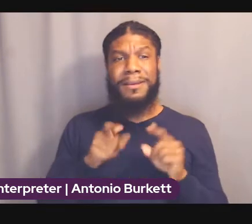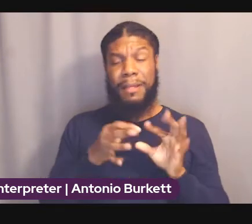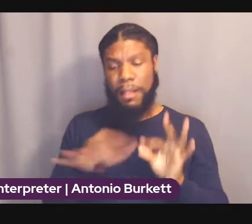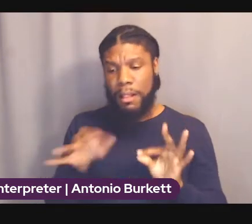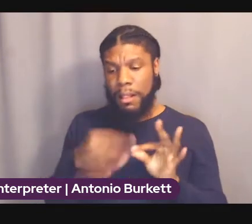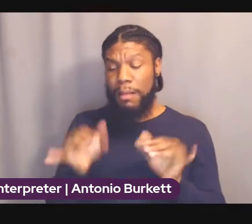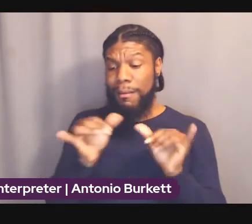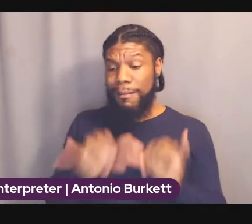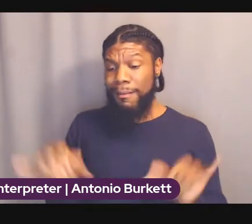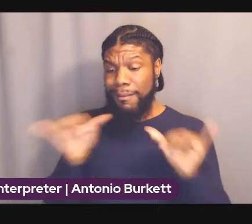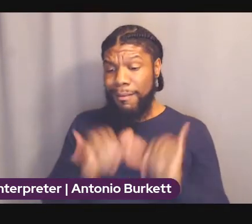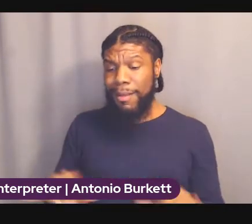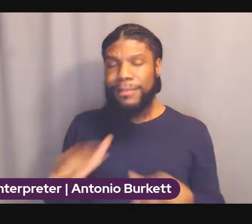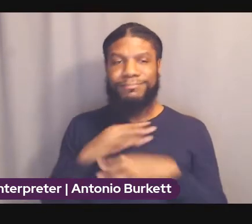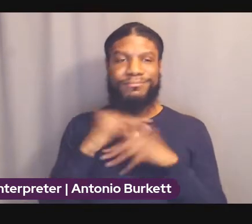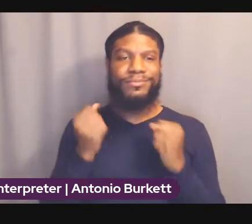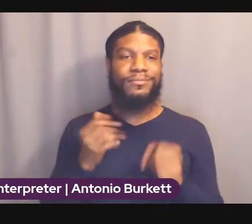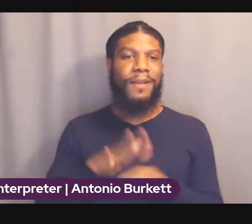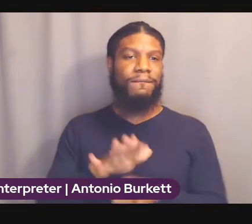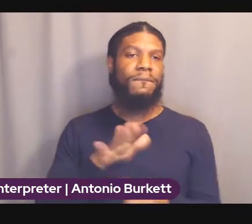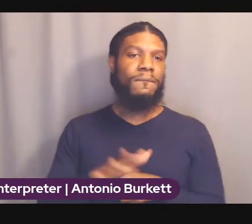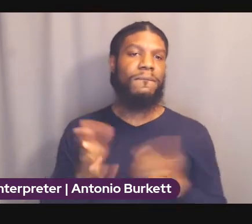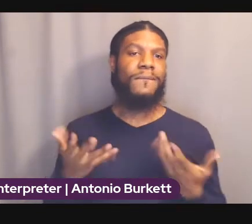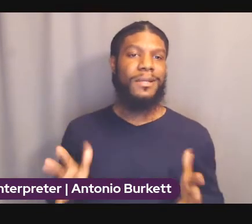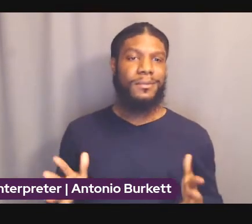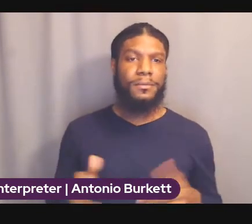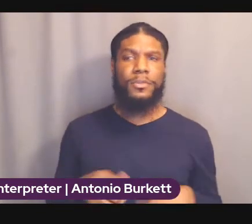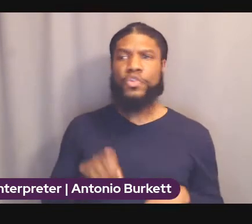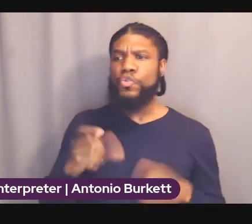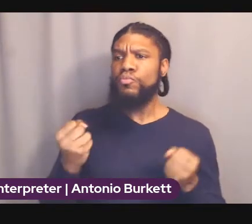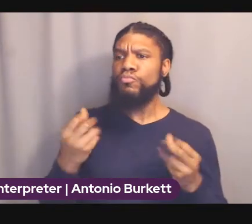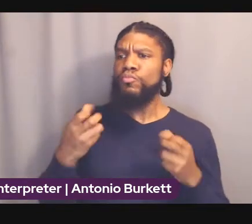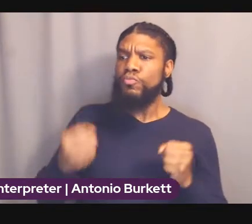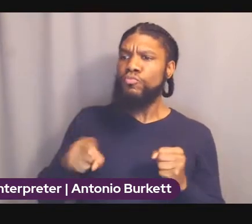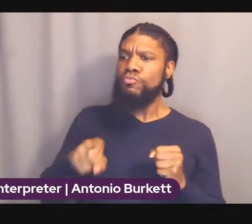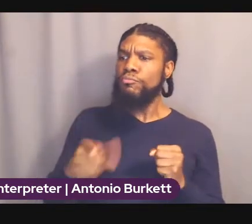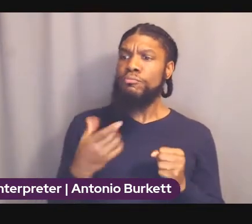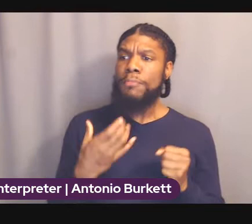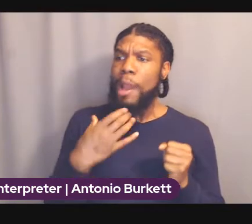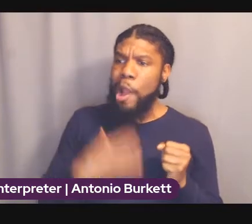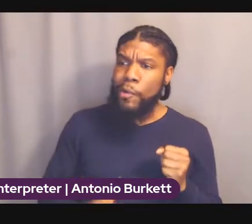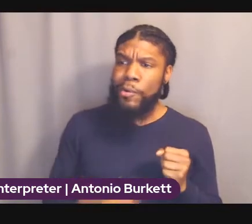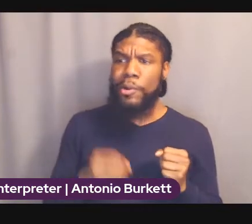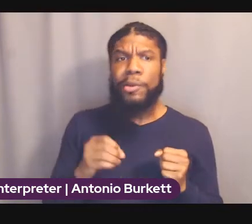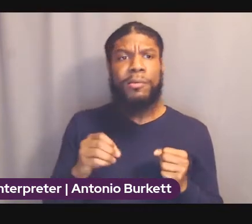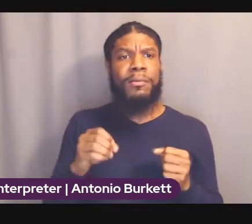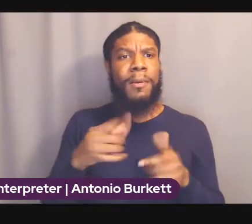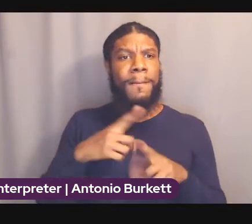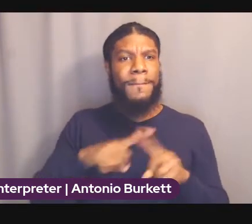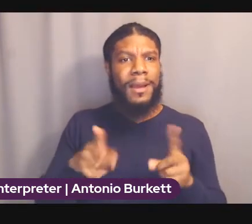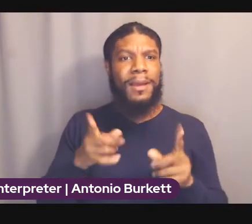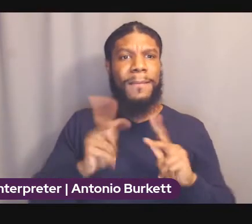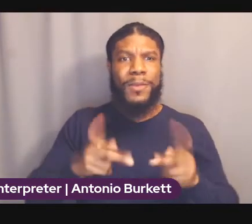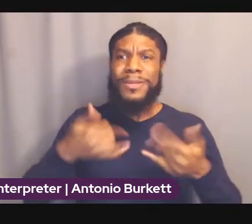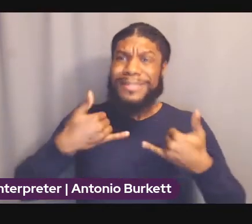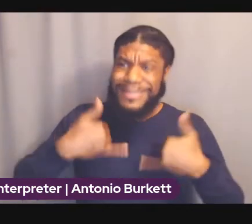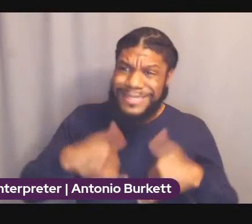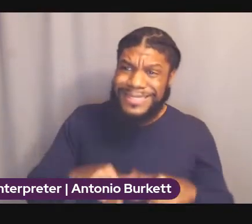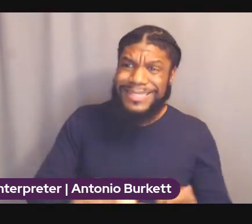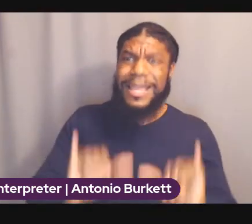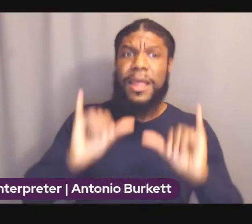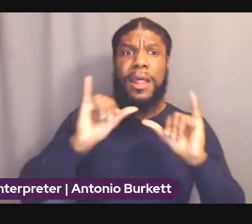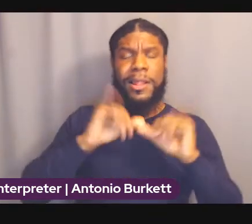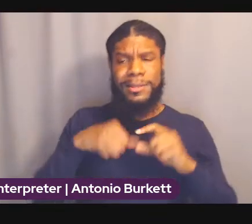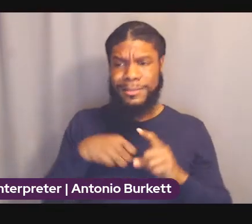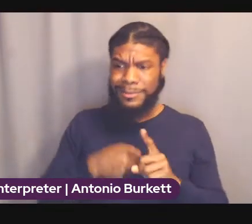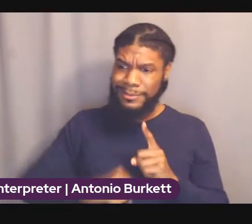Because you're saying you're blessed, but people are still hungry. You're saying you're blessed and God blesses, but people are still going